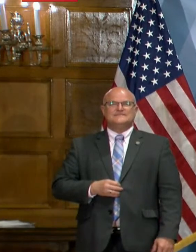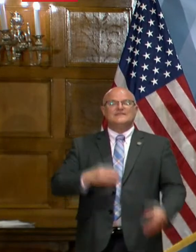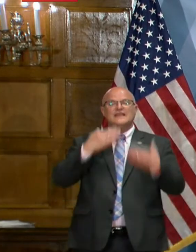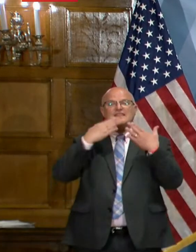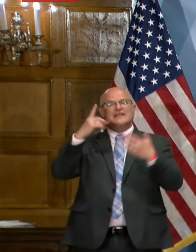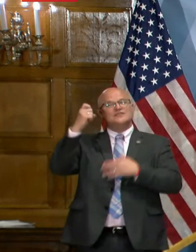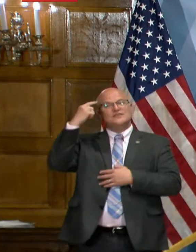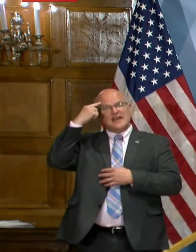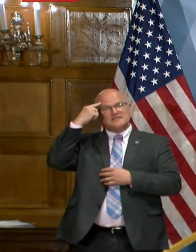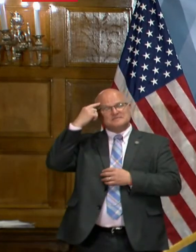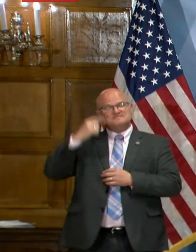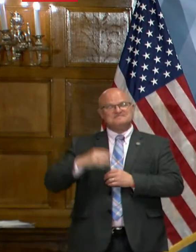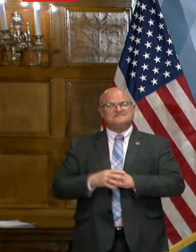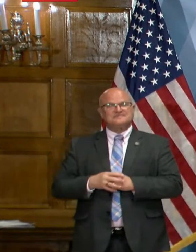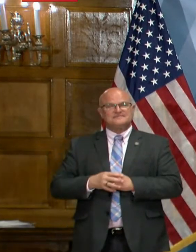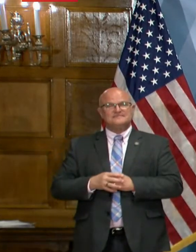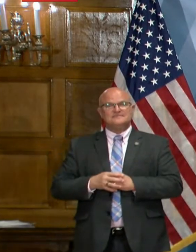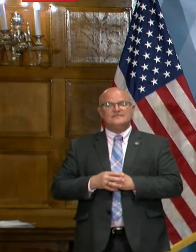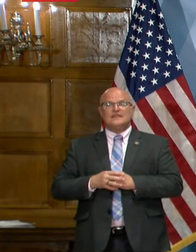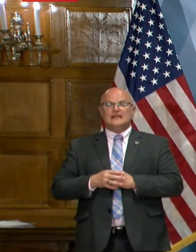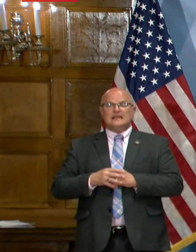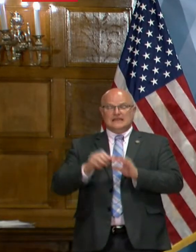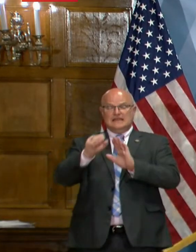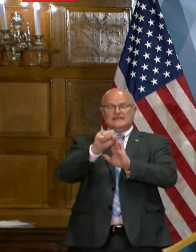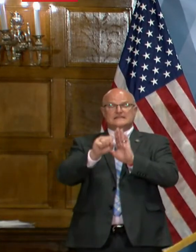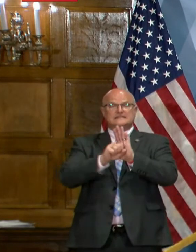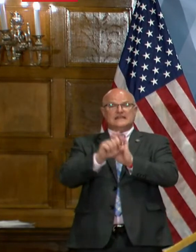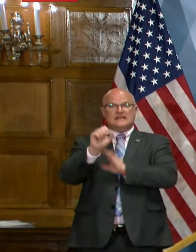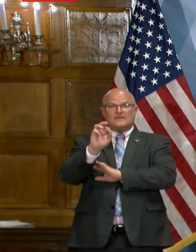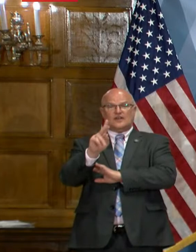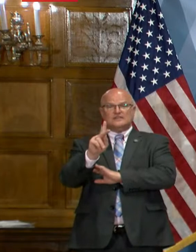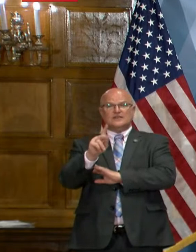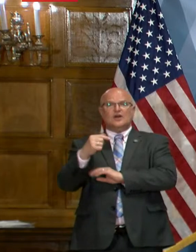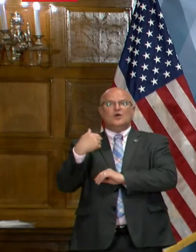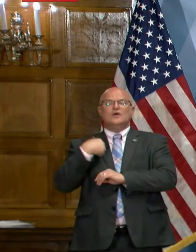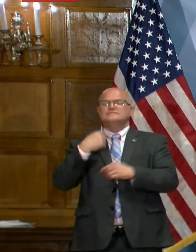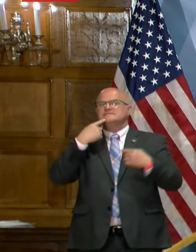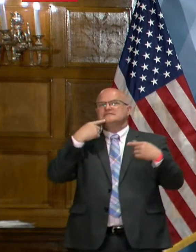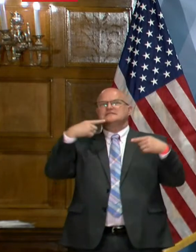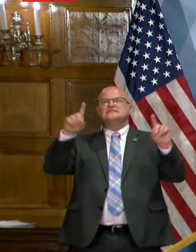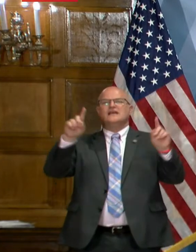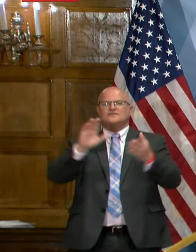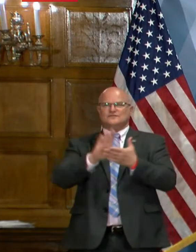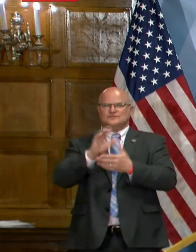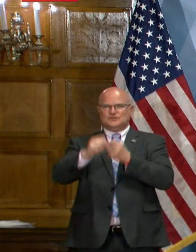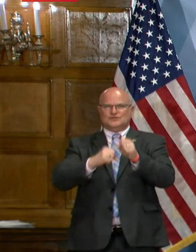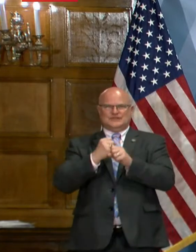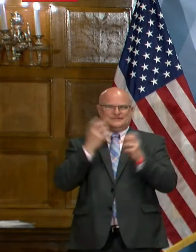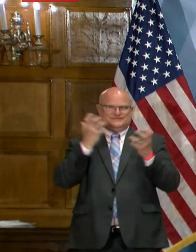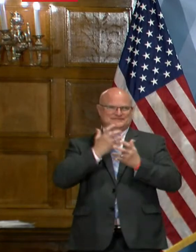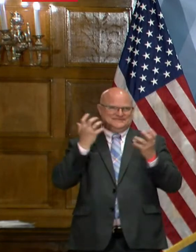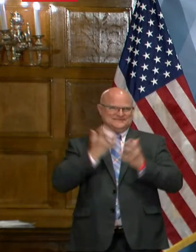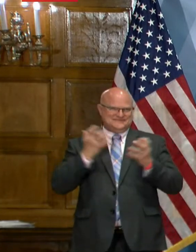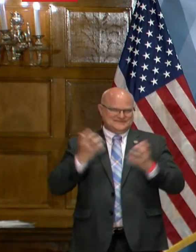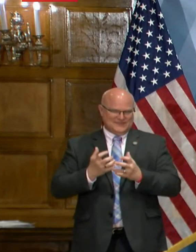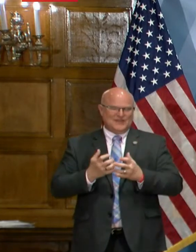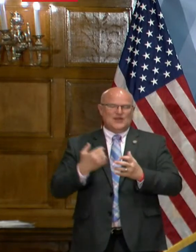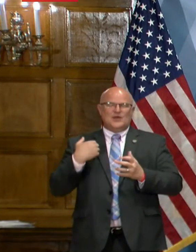Thank you, Governor. In the state of Arkansas, we are having a successful school year. We